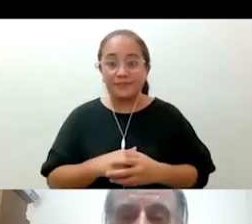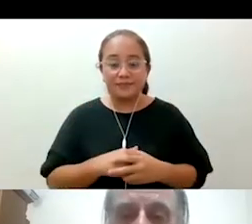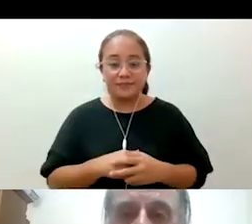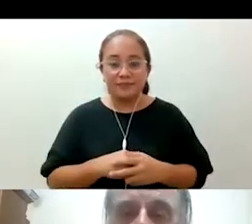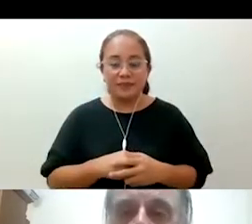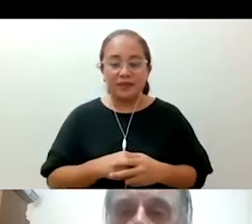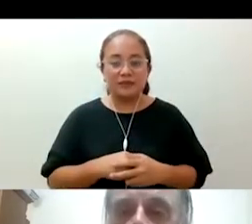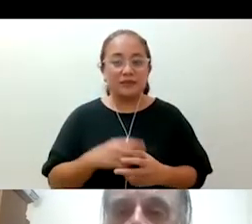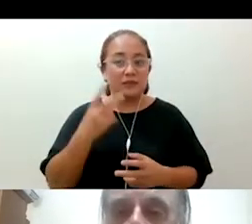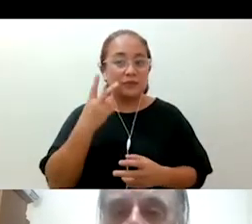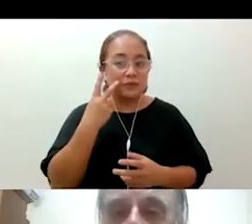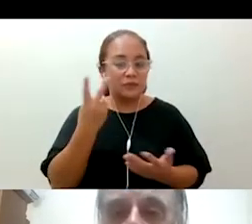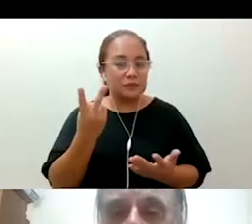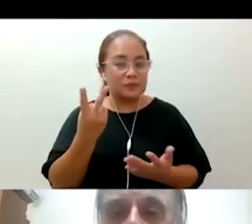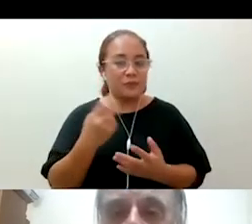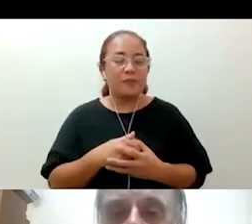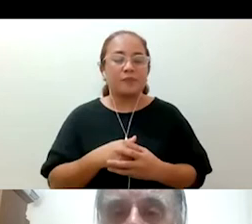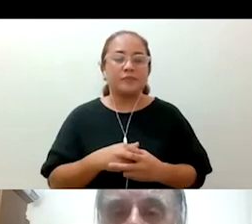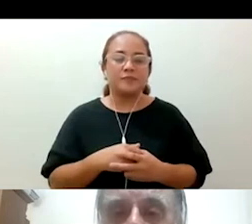Now let's take a look at the